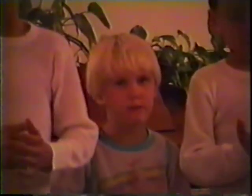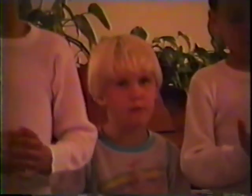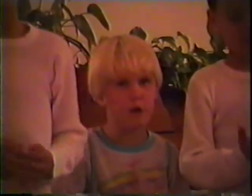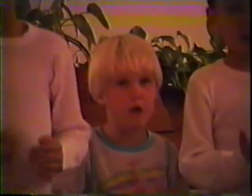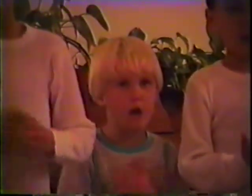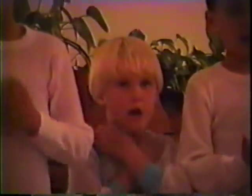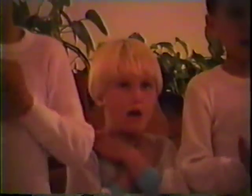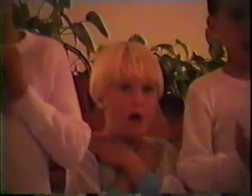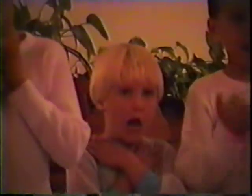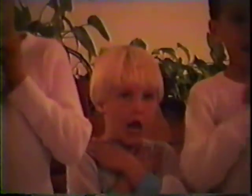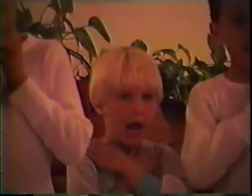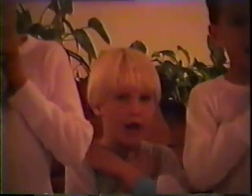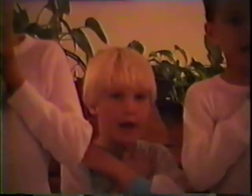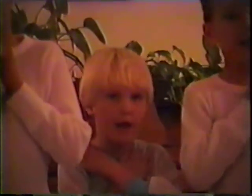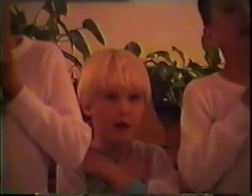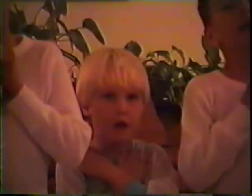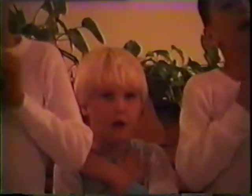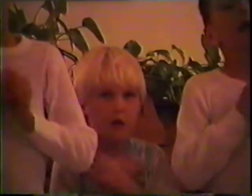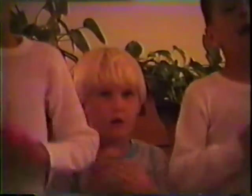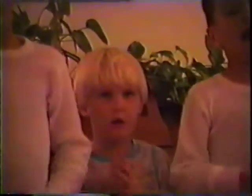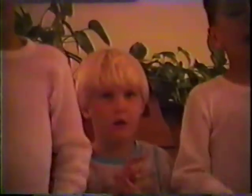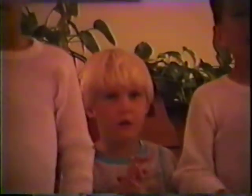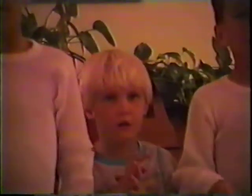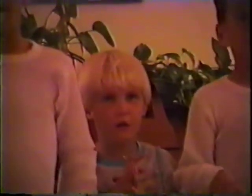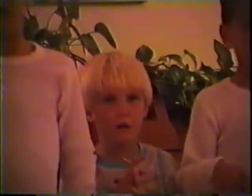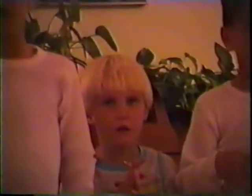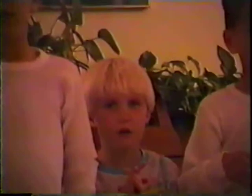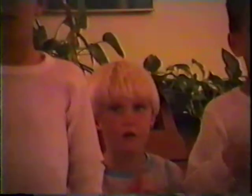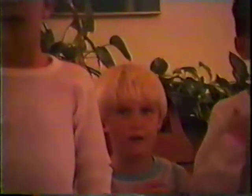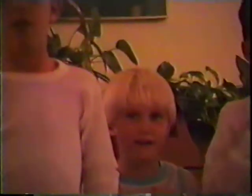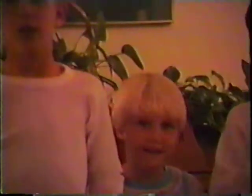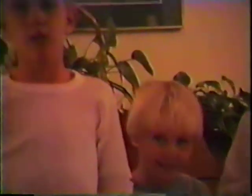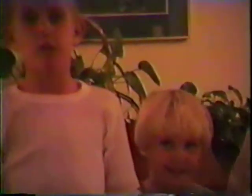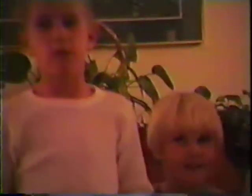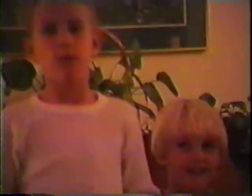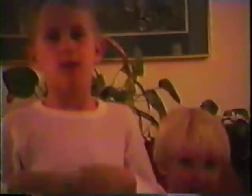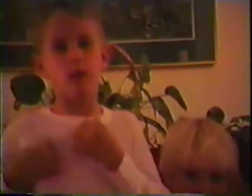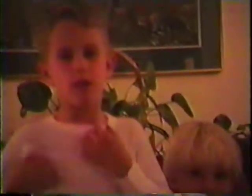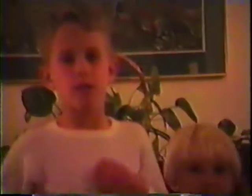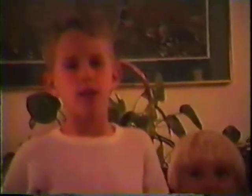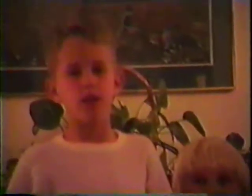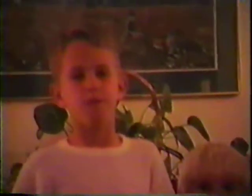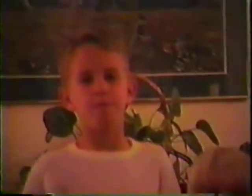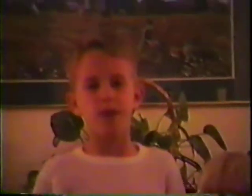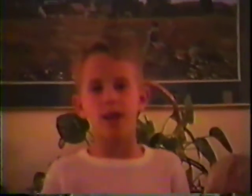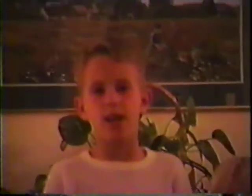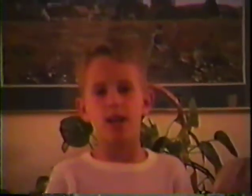pray, my heart is filled with peace.